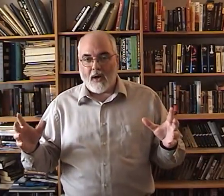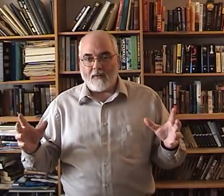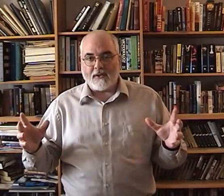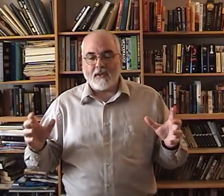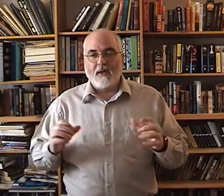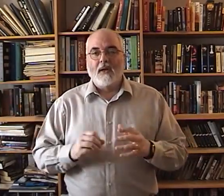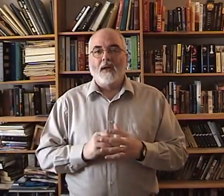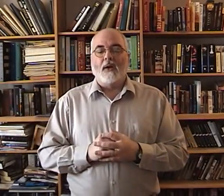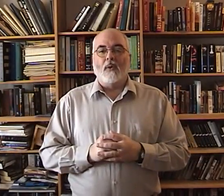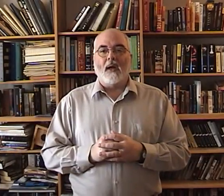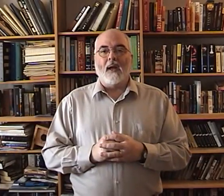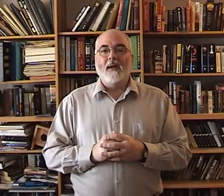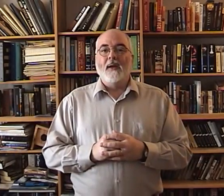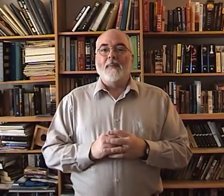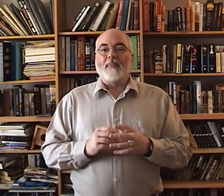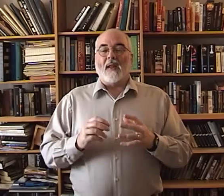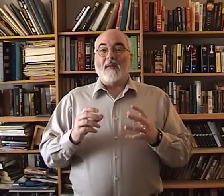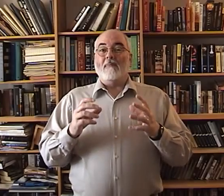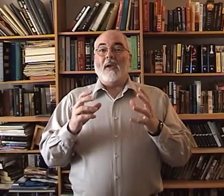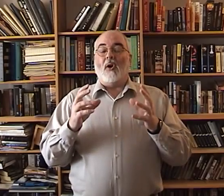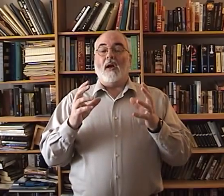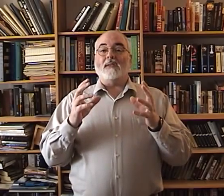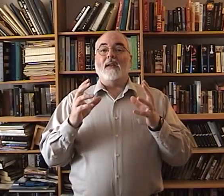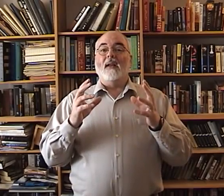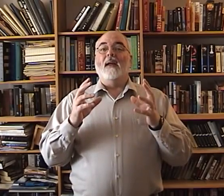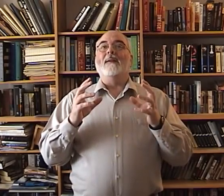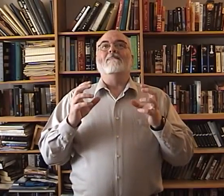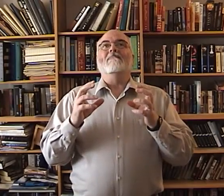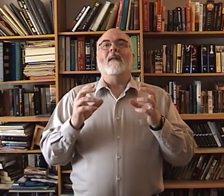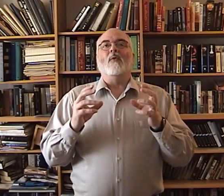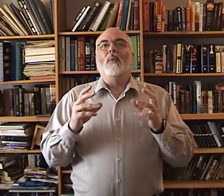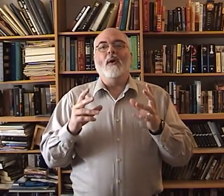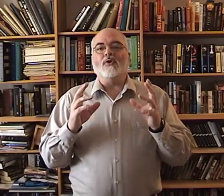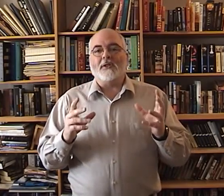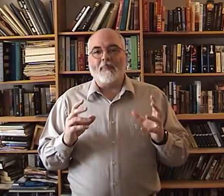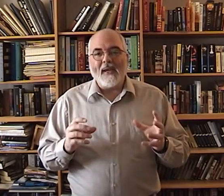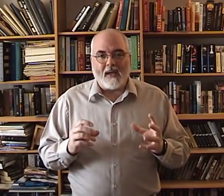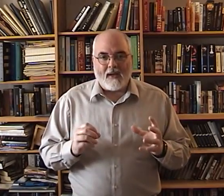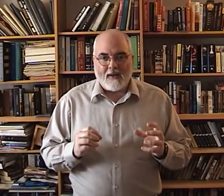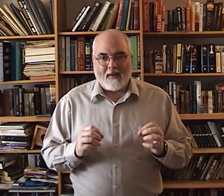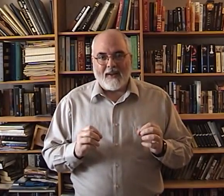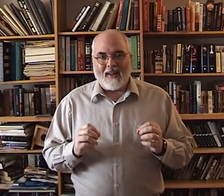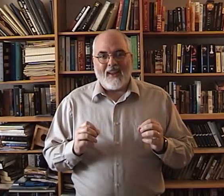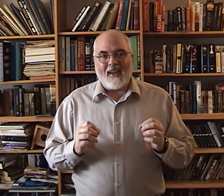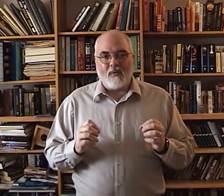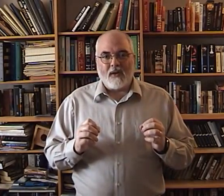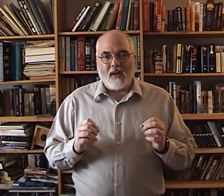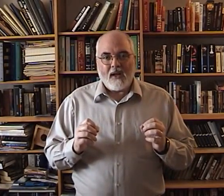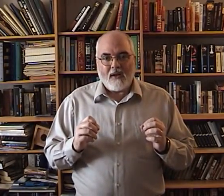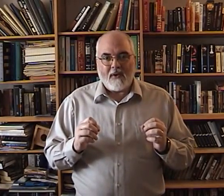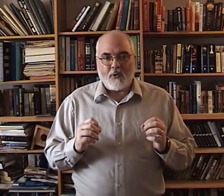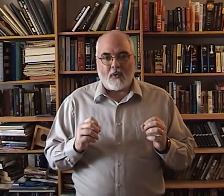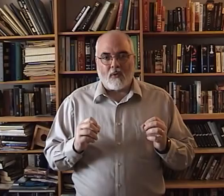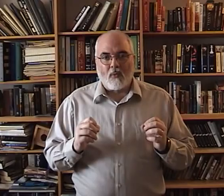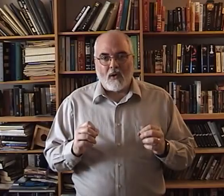paragraphs, okay? Because we don't speak in individual